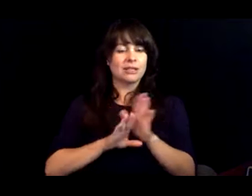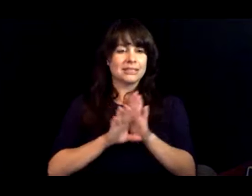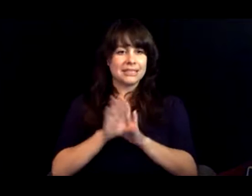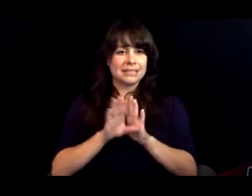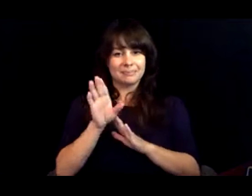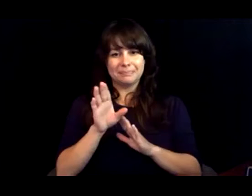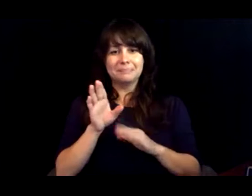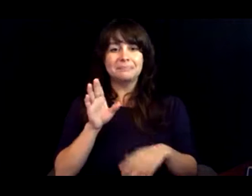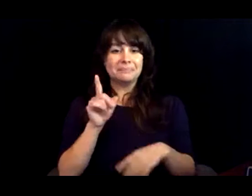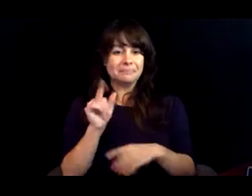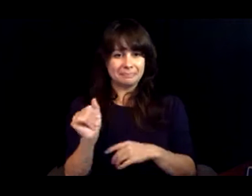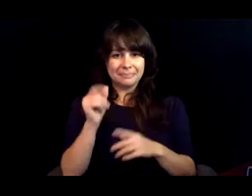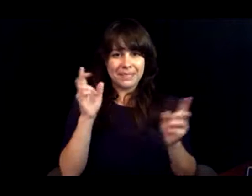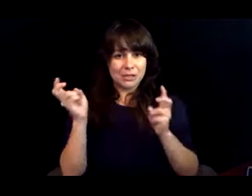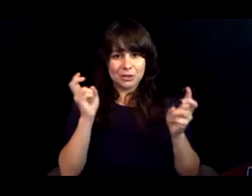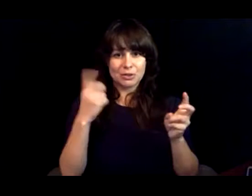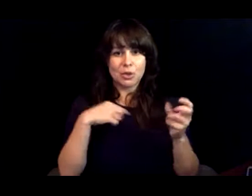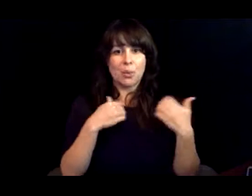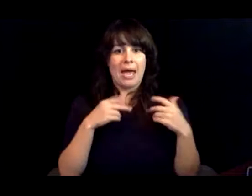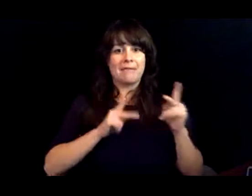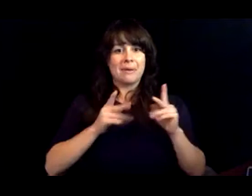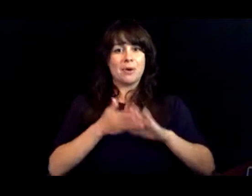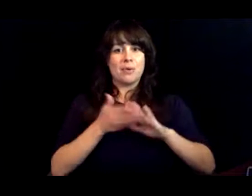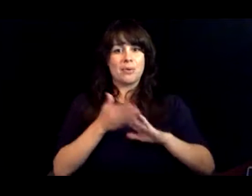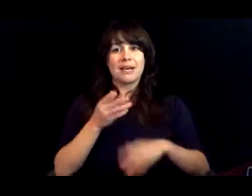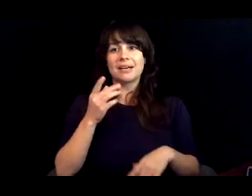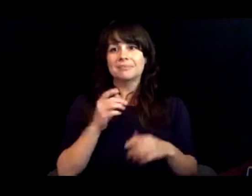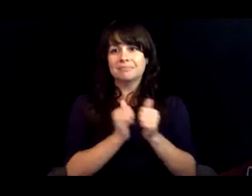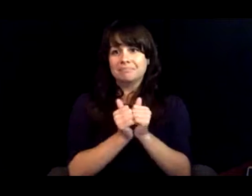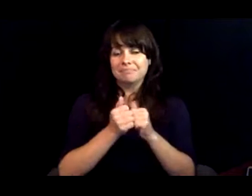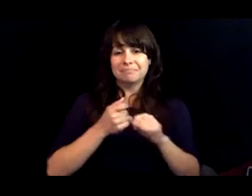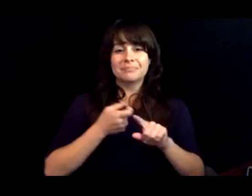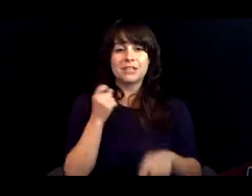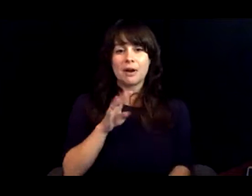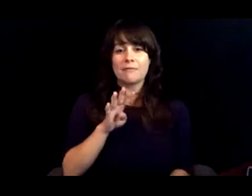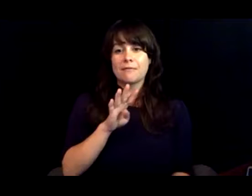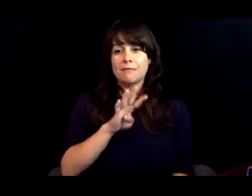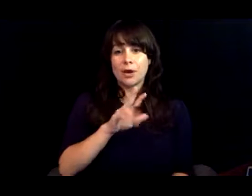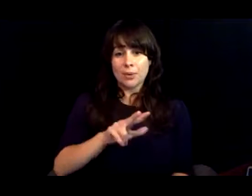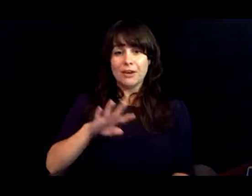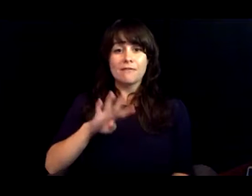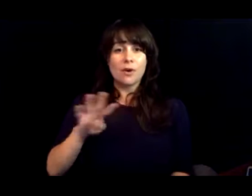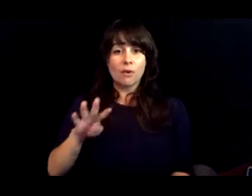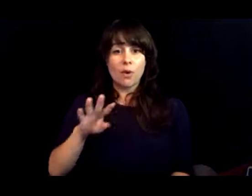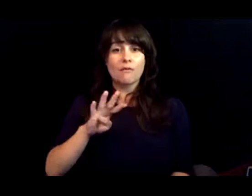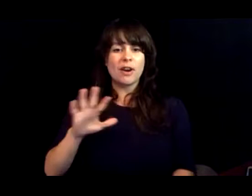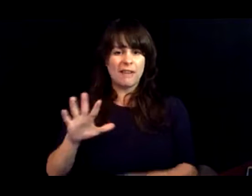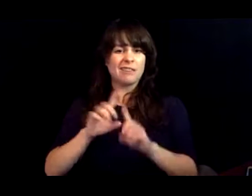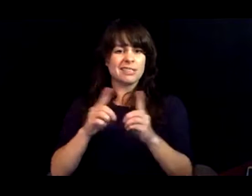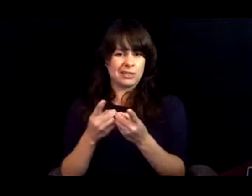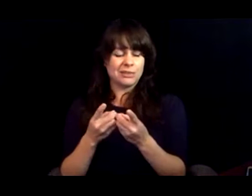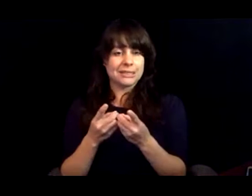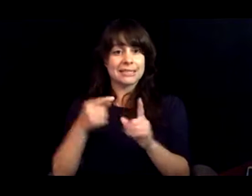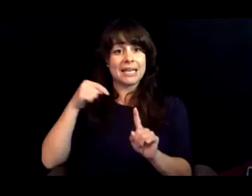from the House District 43, 44, and 45. These forums are designed for you from the comfort of